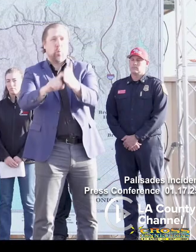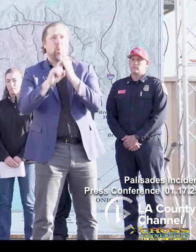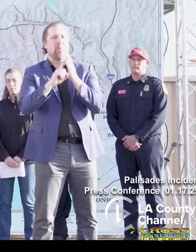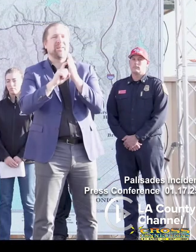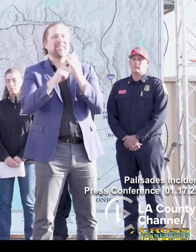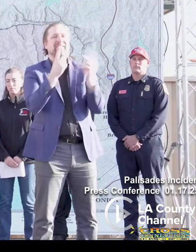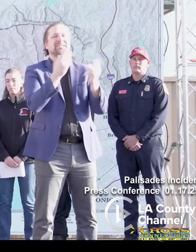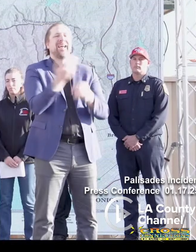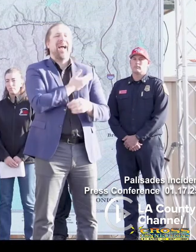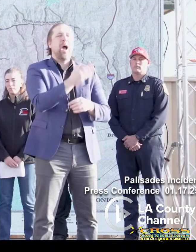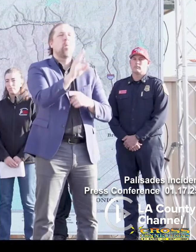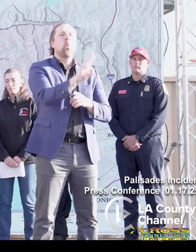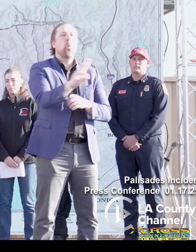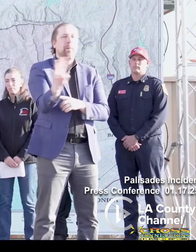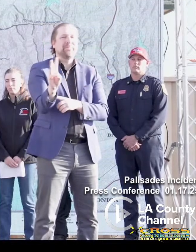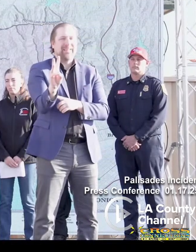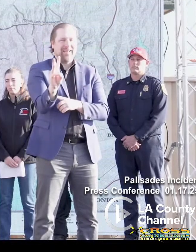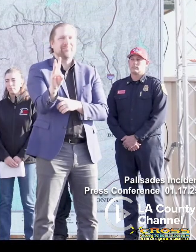please visit